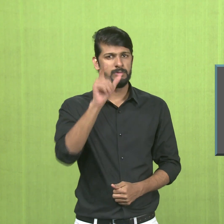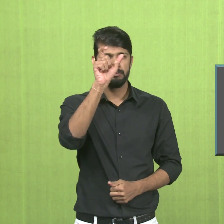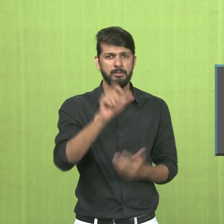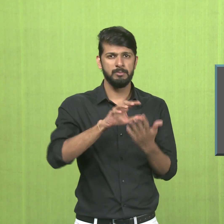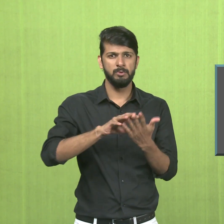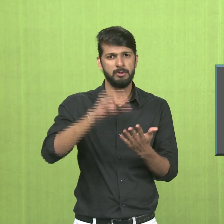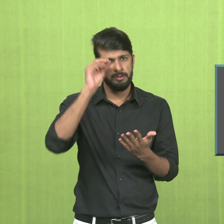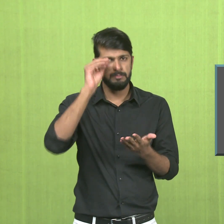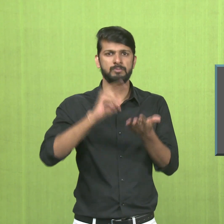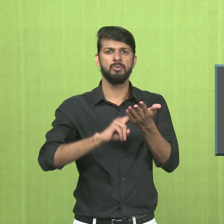Hello learners,